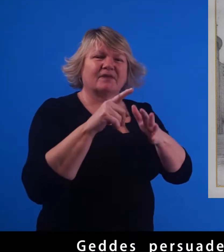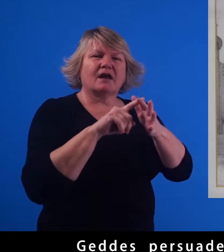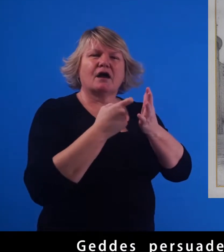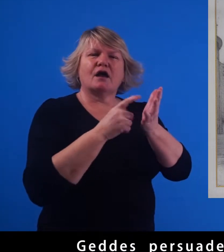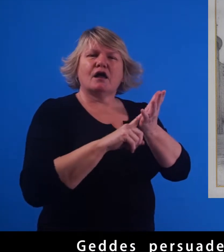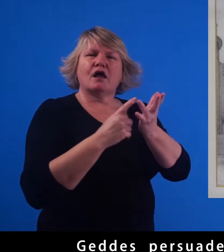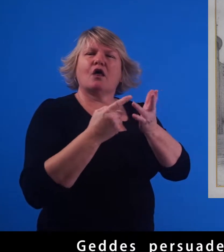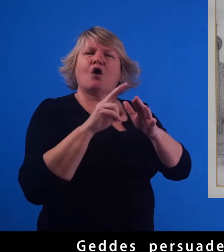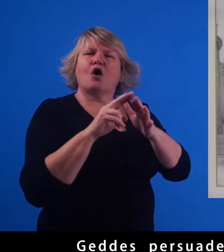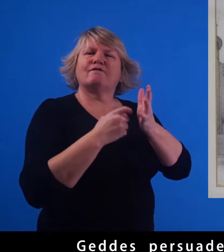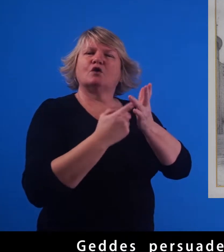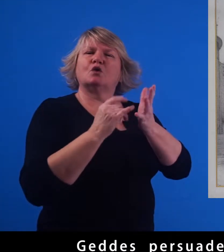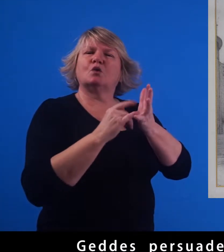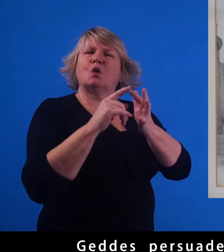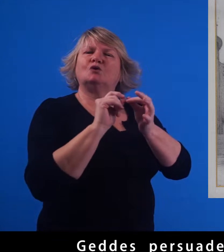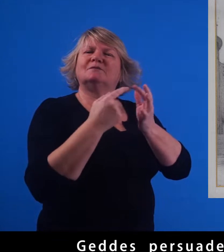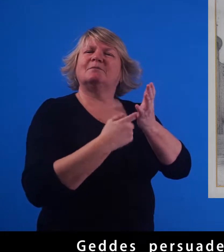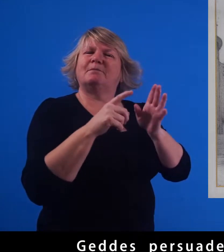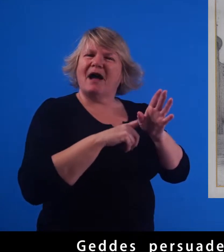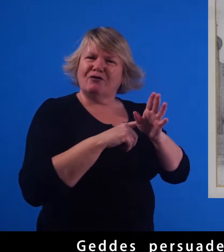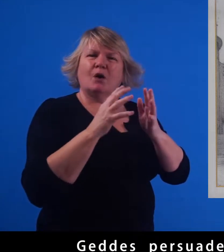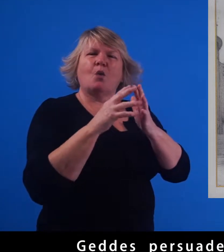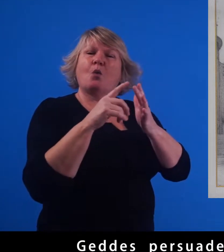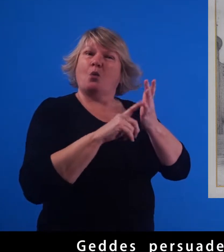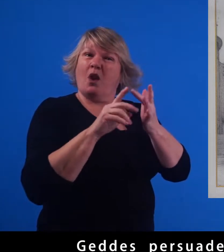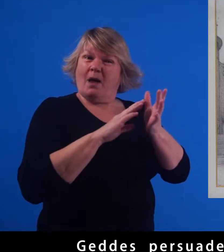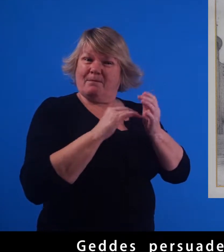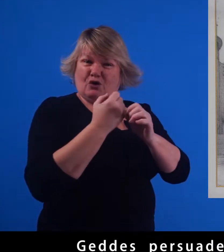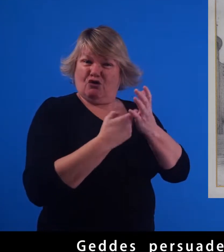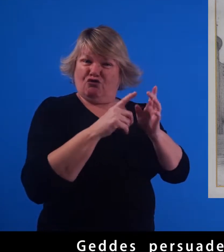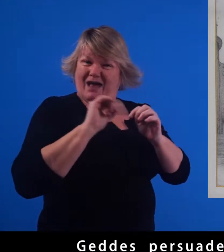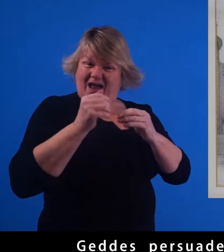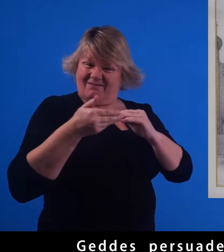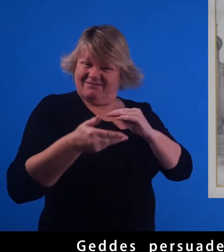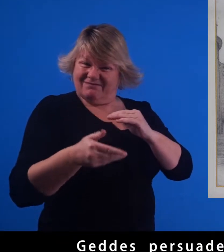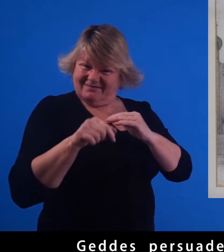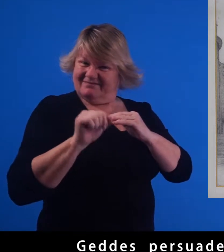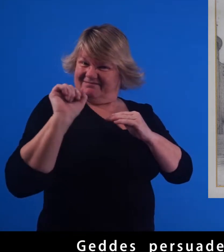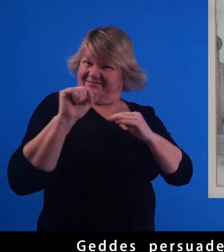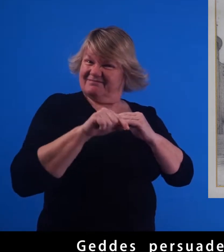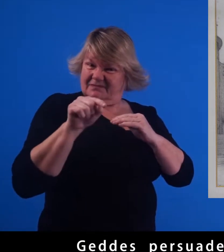Geddes persuaded the Earl of Rosebery, a descendant of William Gray,